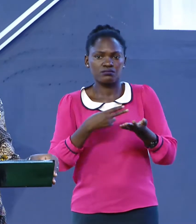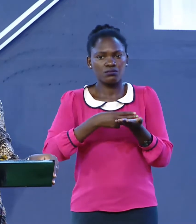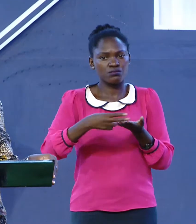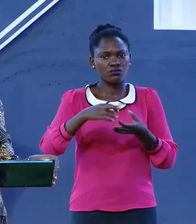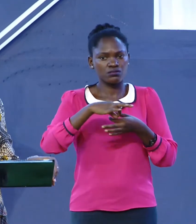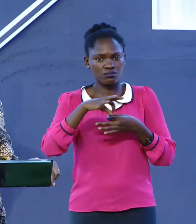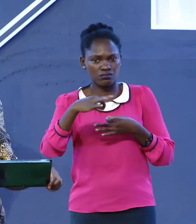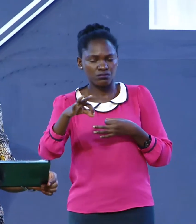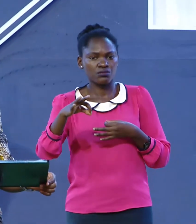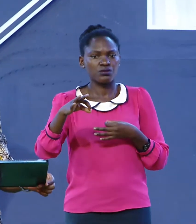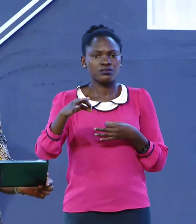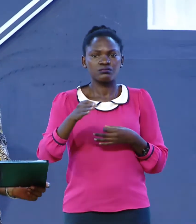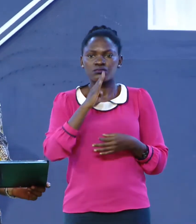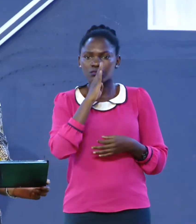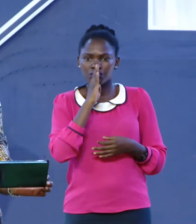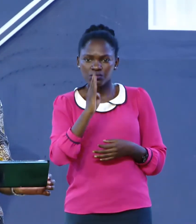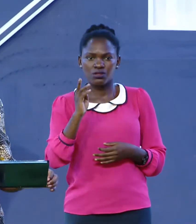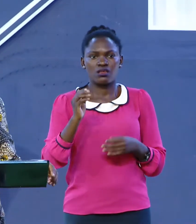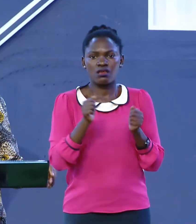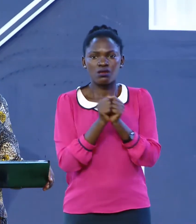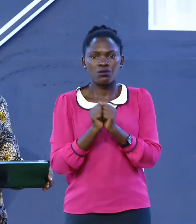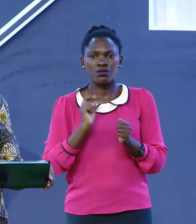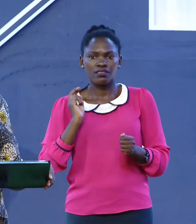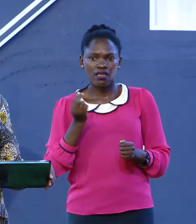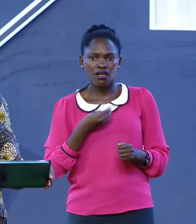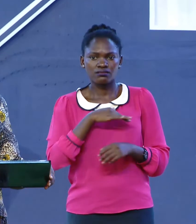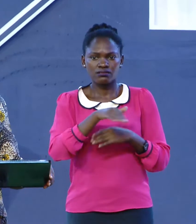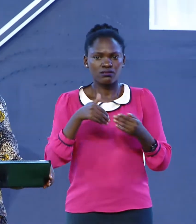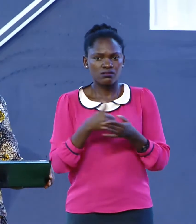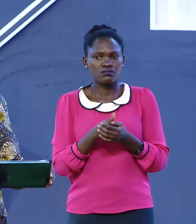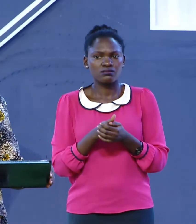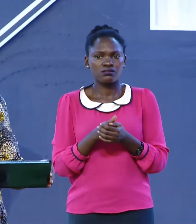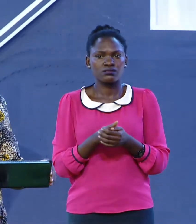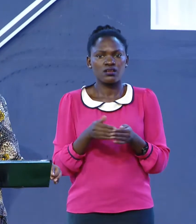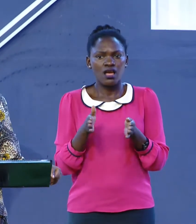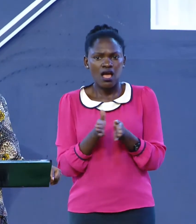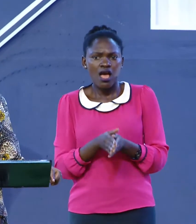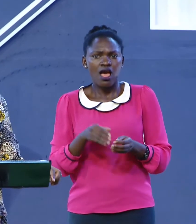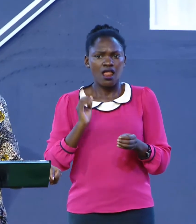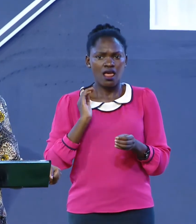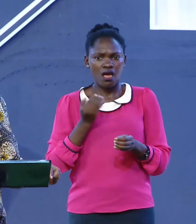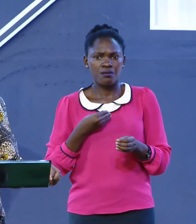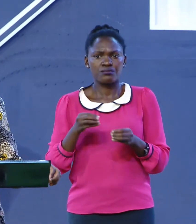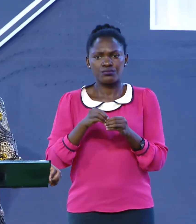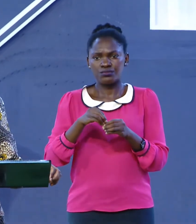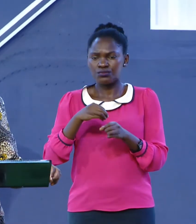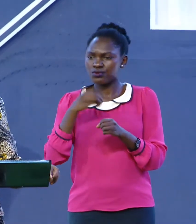the fellowship of the Holy Spirit be with us all and all our